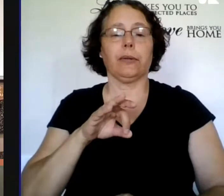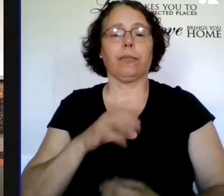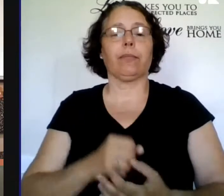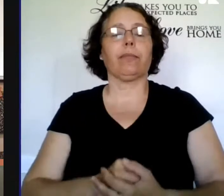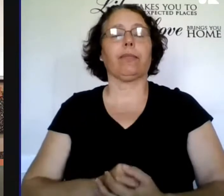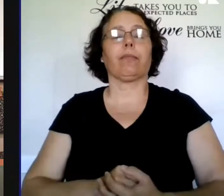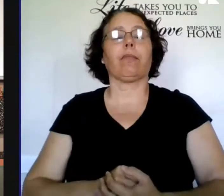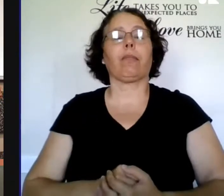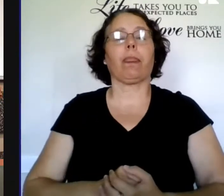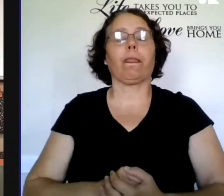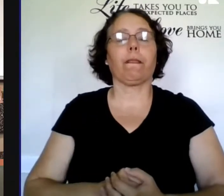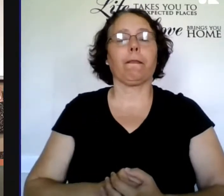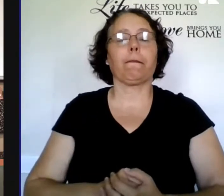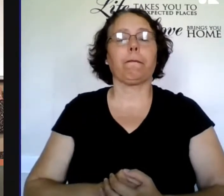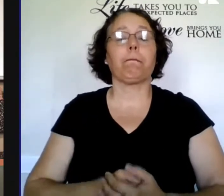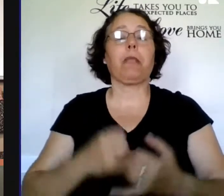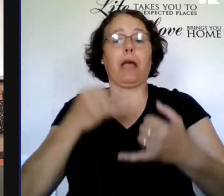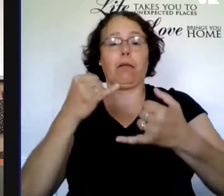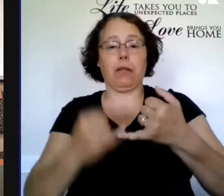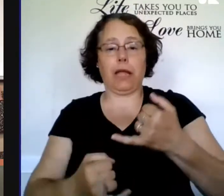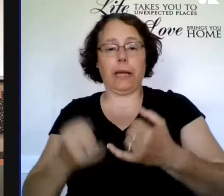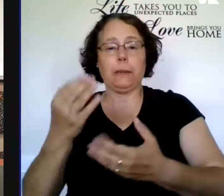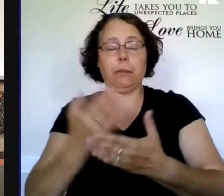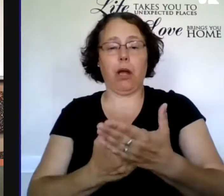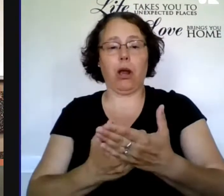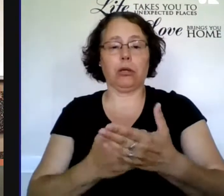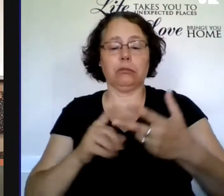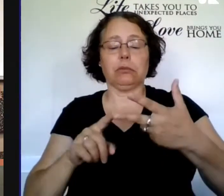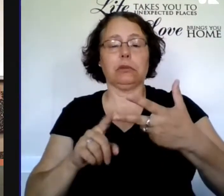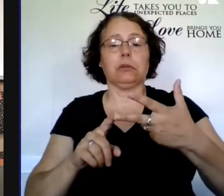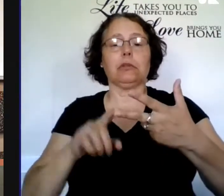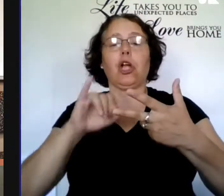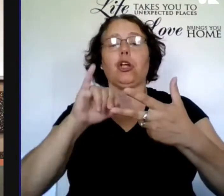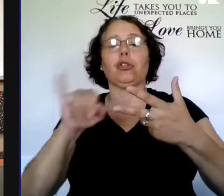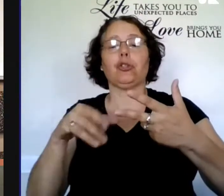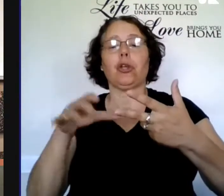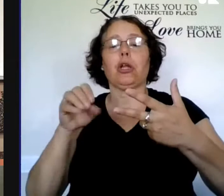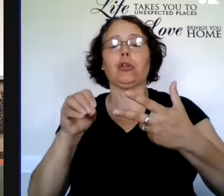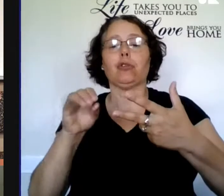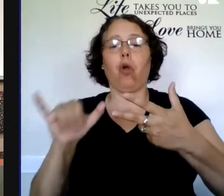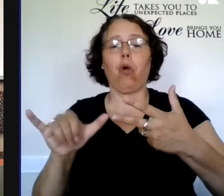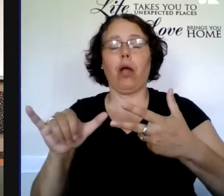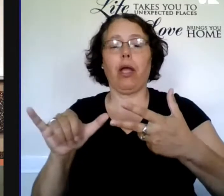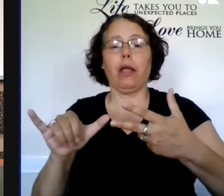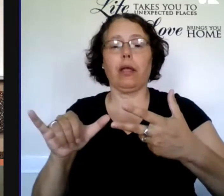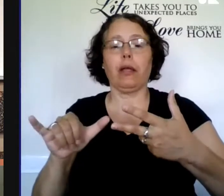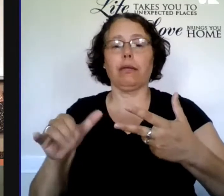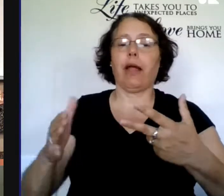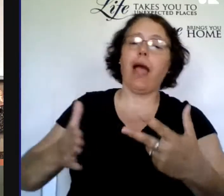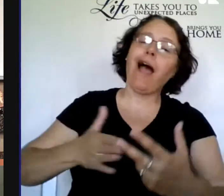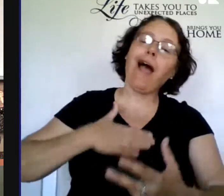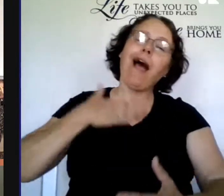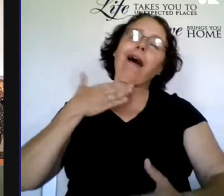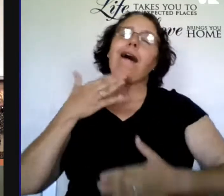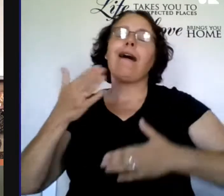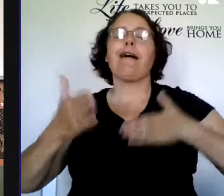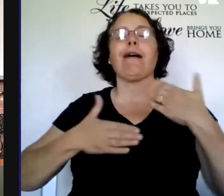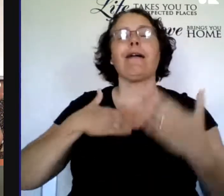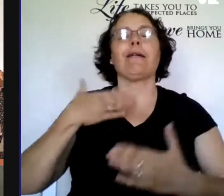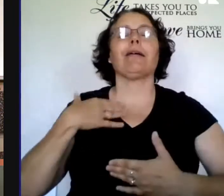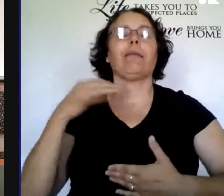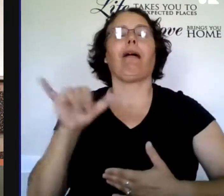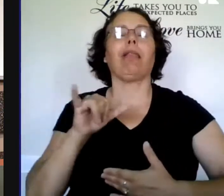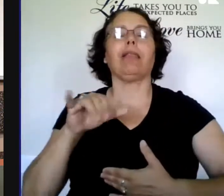And the last part is joy, which means happiness, like a fountain. Here we go.